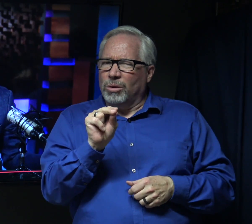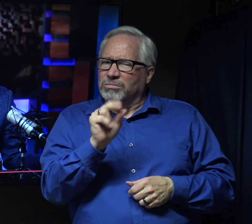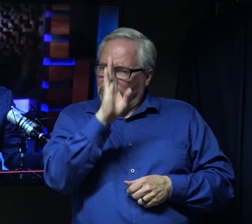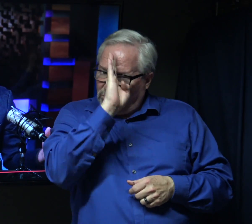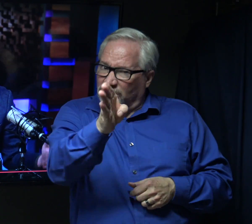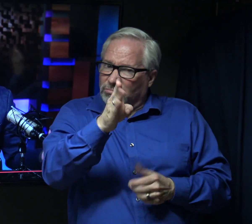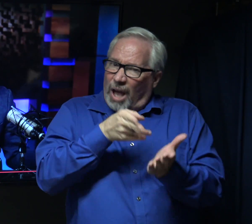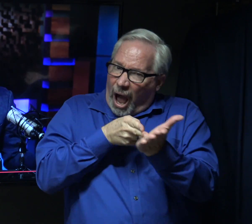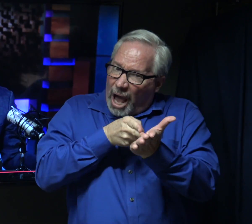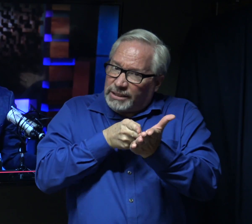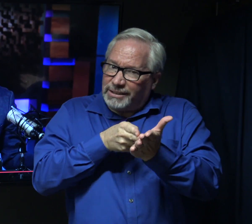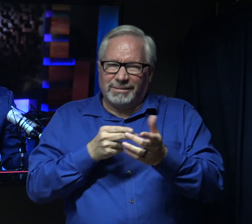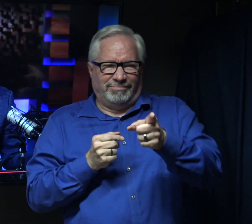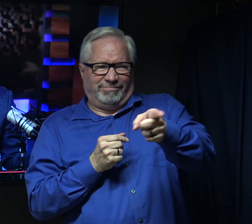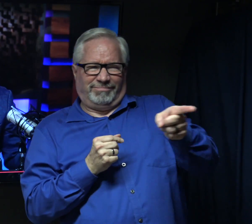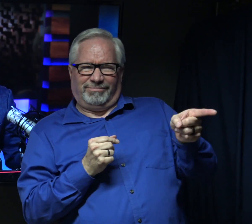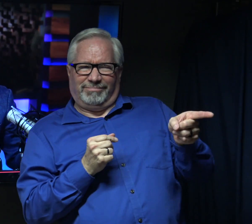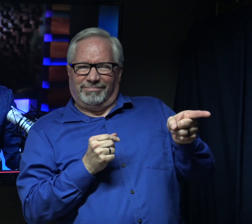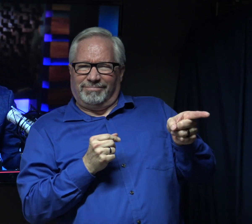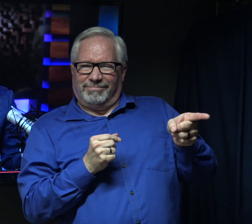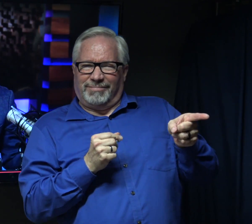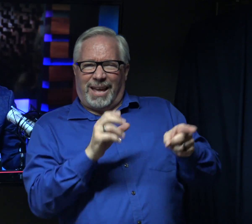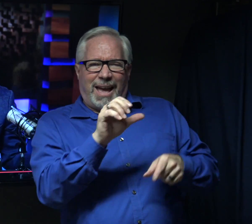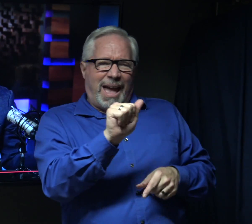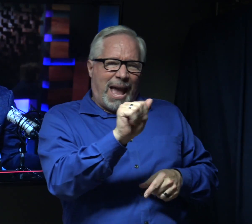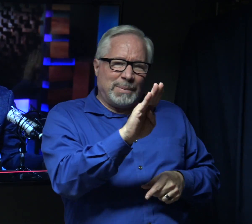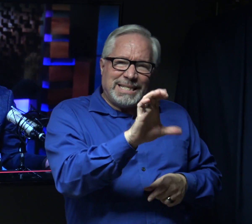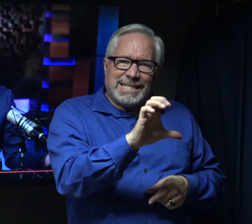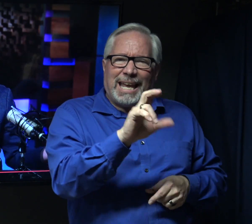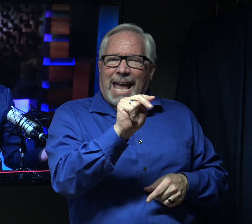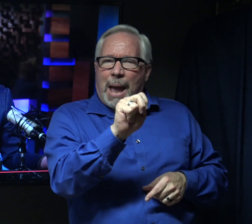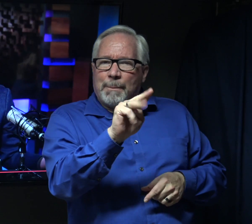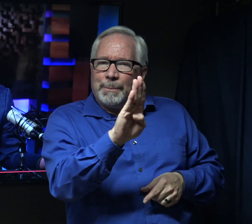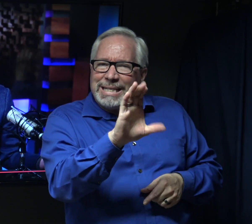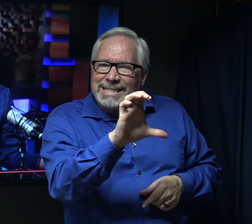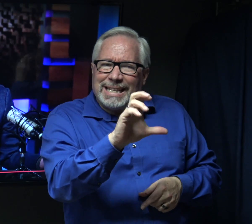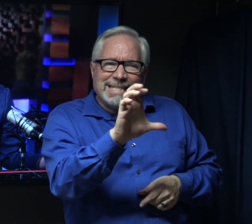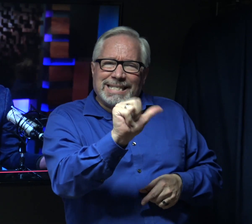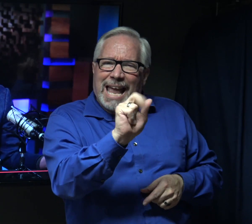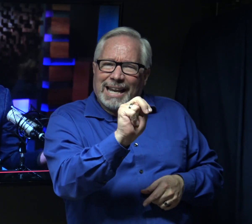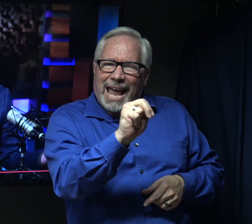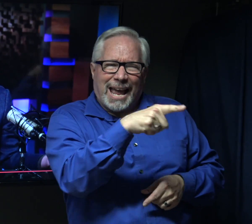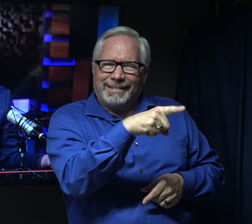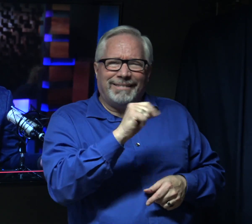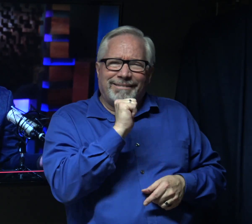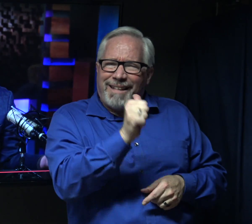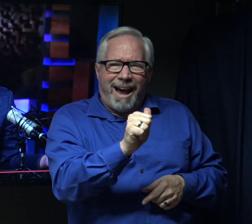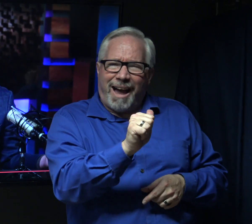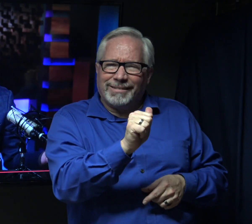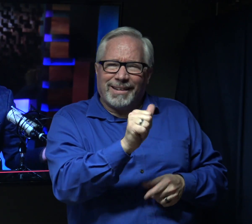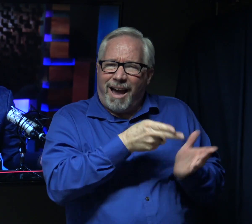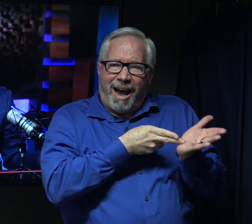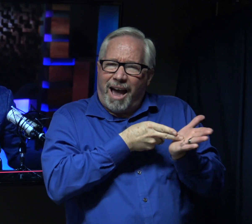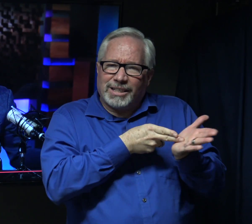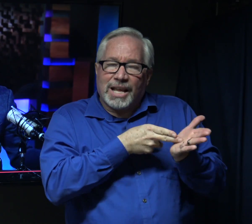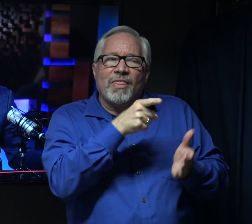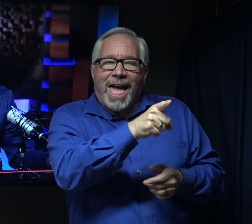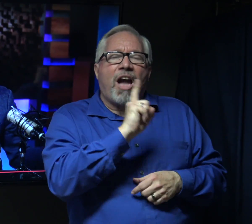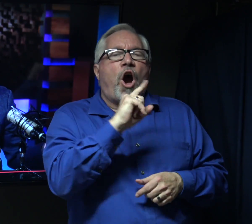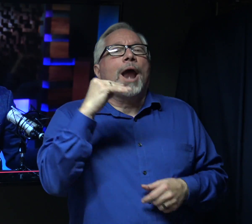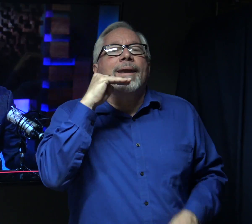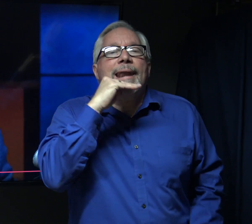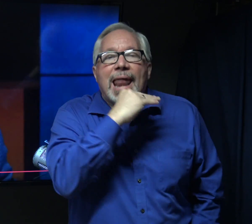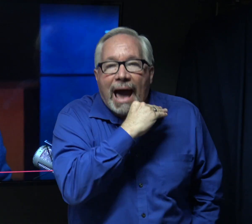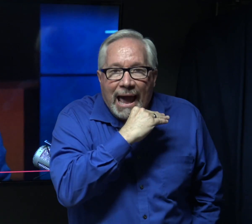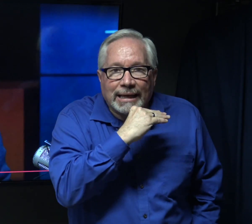quite dishonest, because they don't own their political biases, they don't own their point of view, and in this case, they are explicitly lying about this